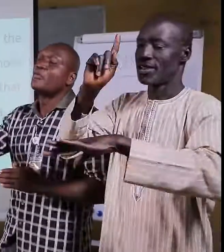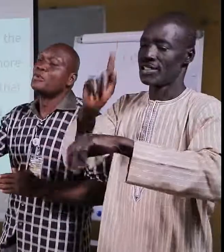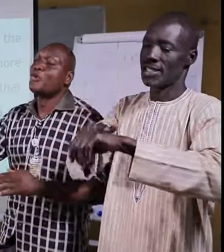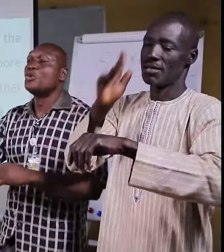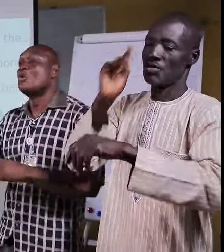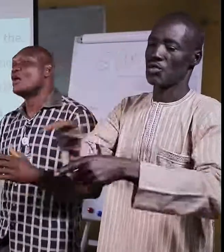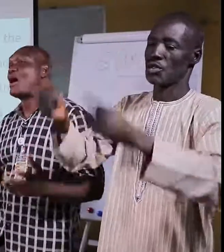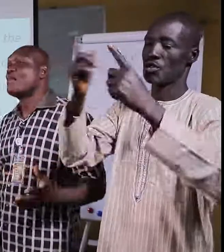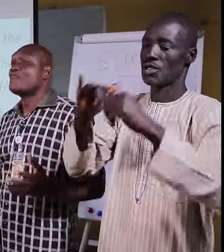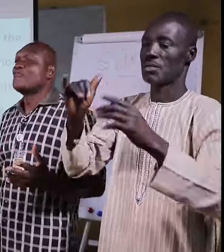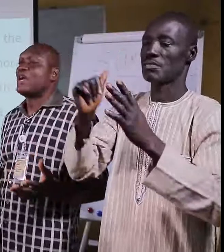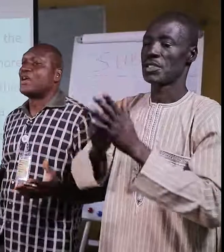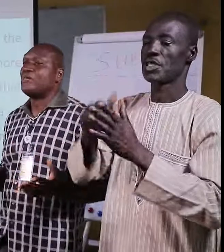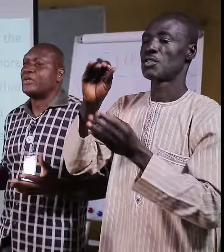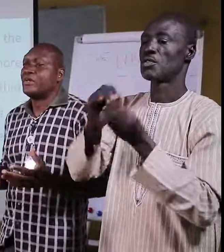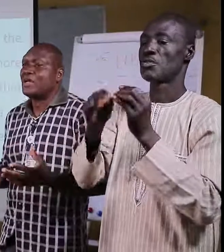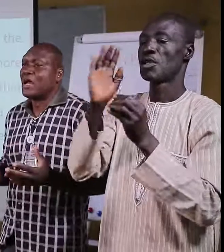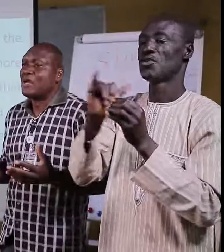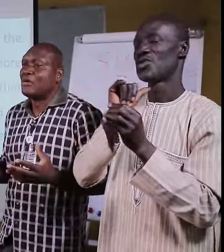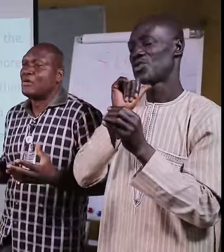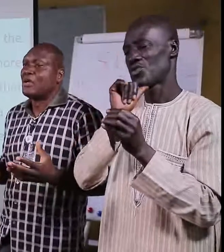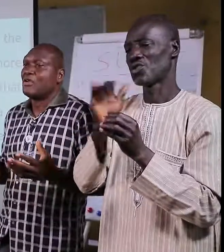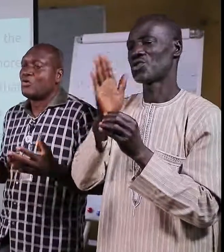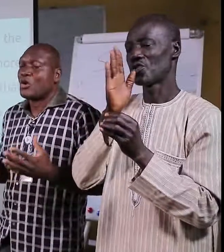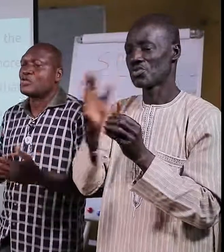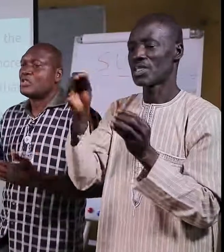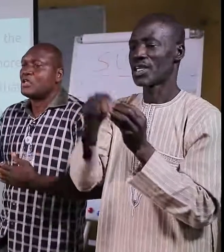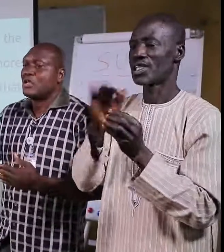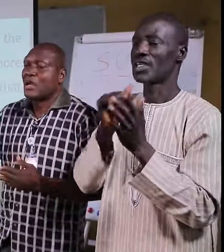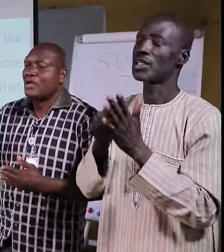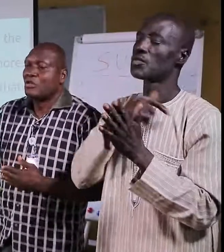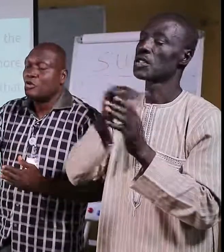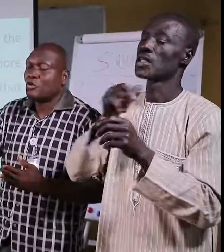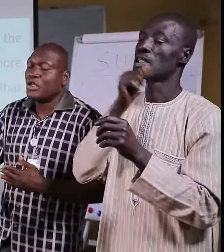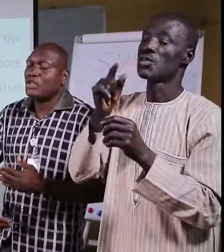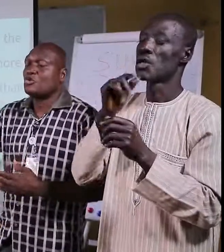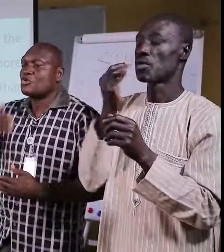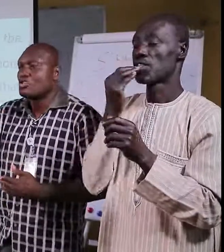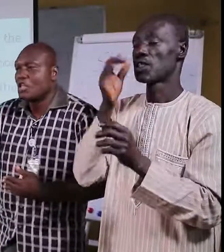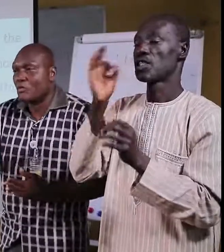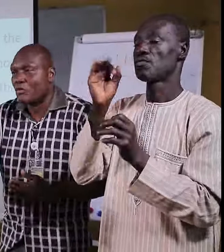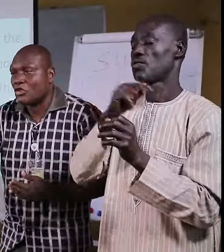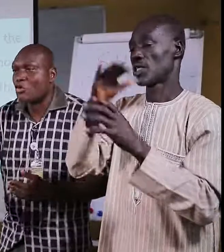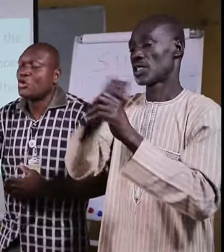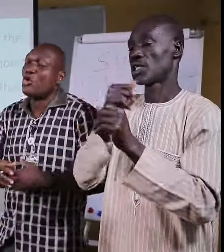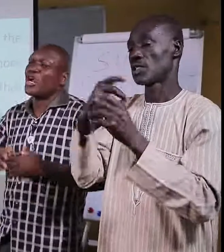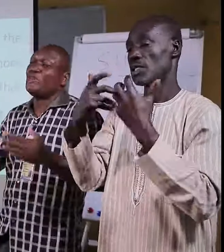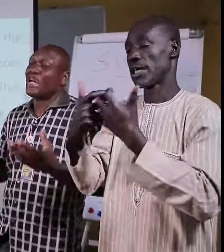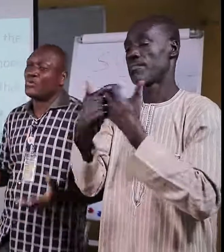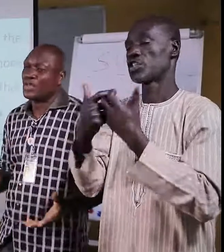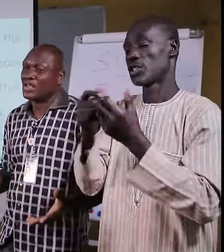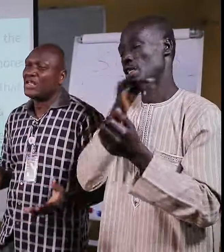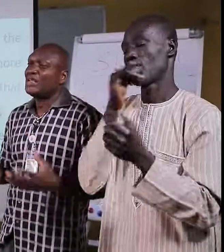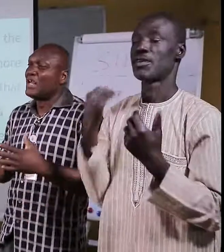the population will no longer be what you need to sustain the population will no longer